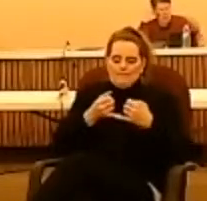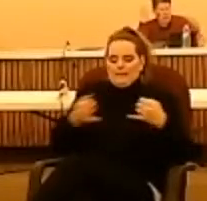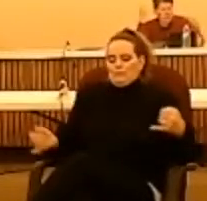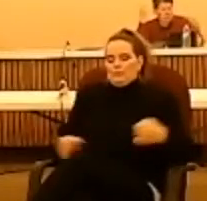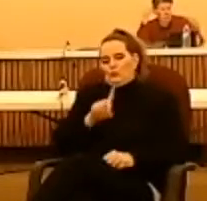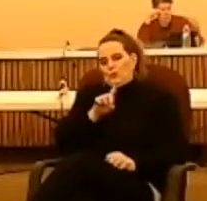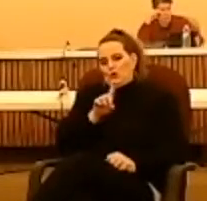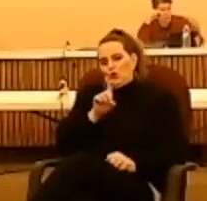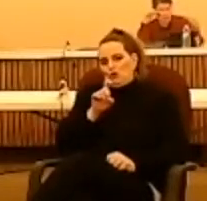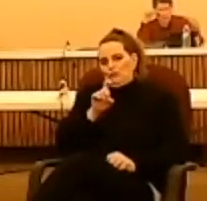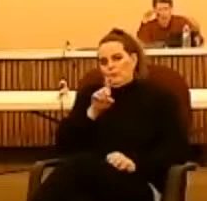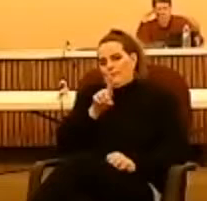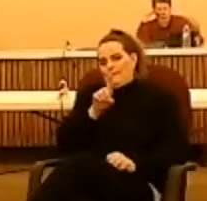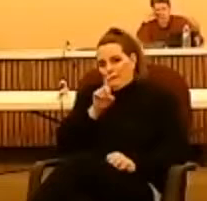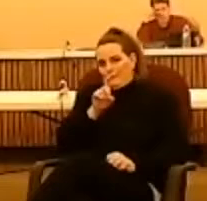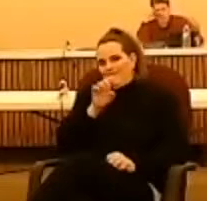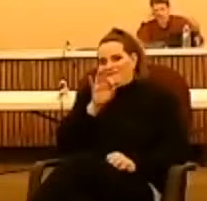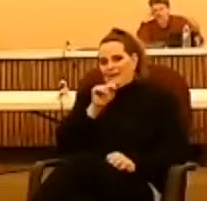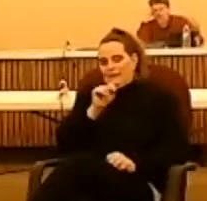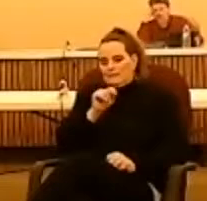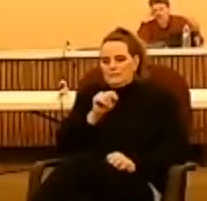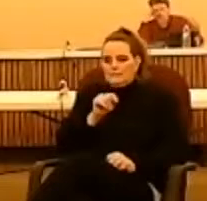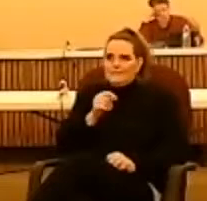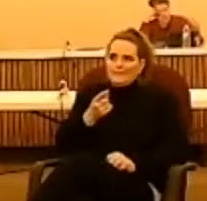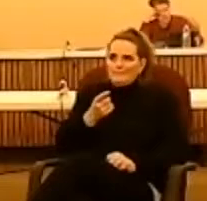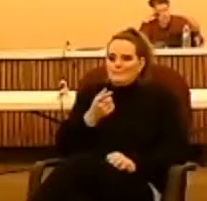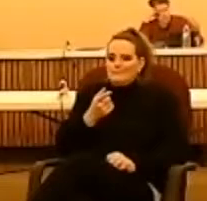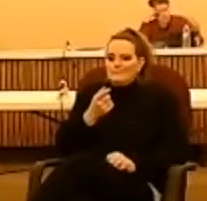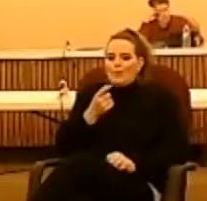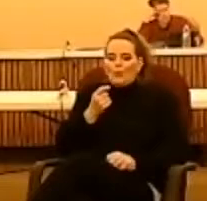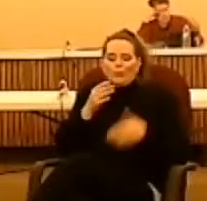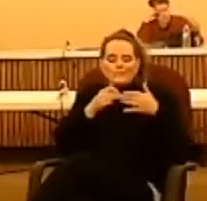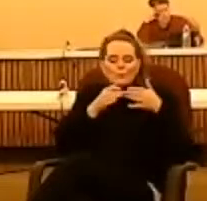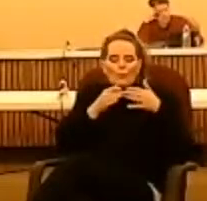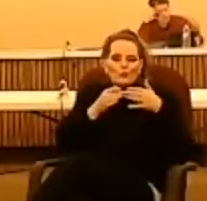Or like I said, the one little area might drop to 97.